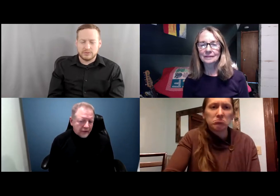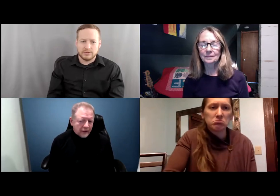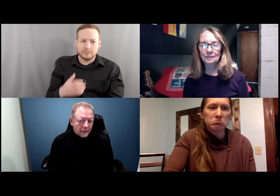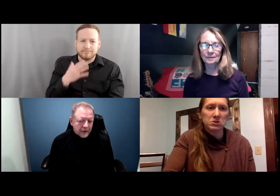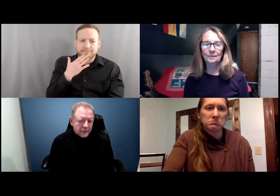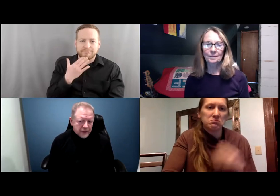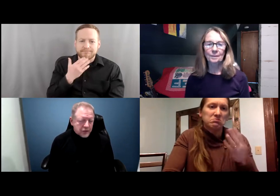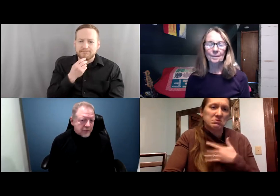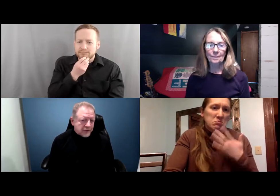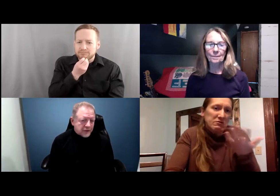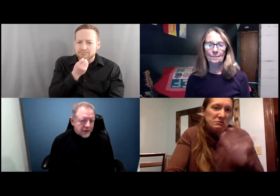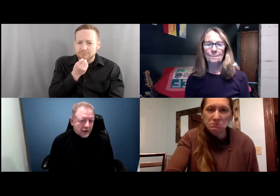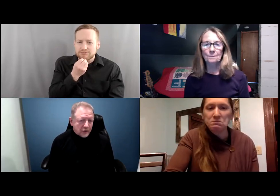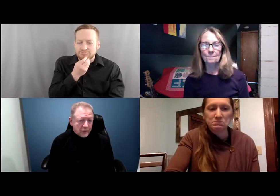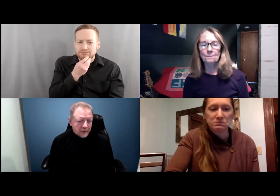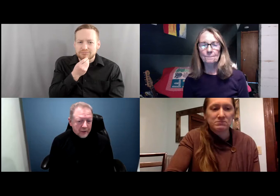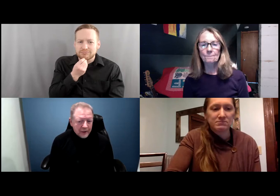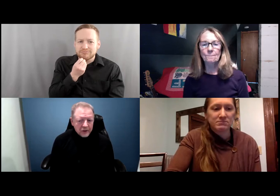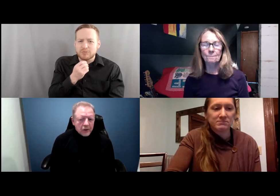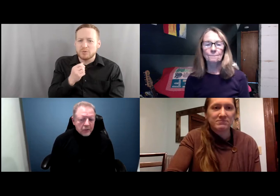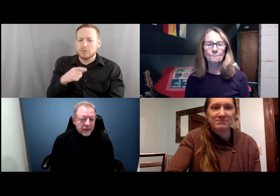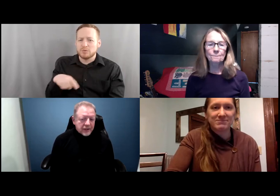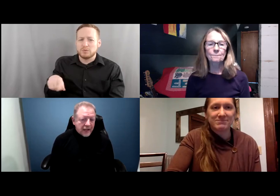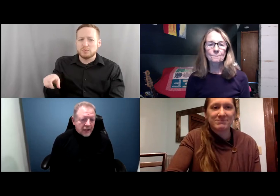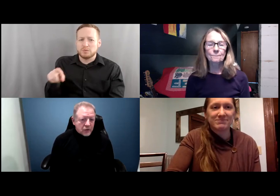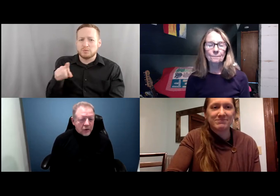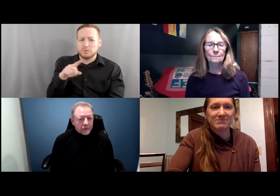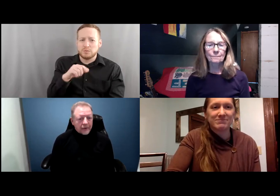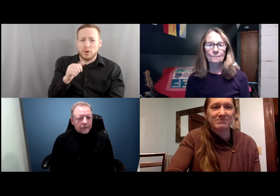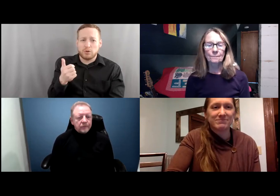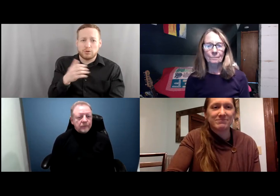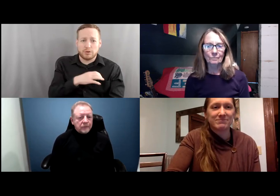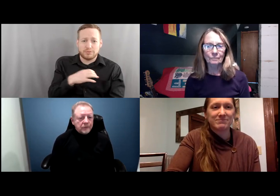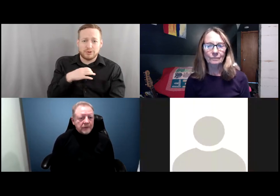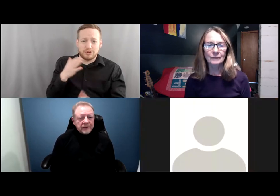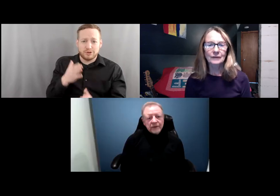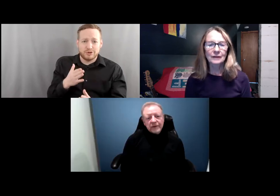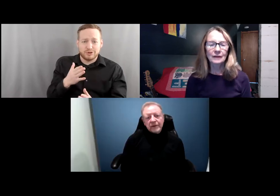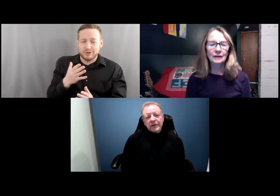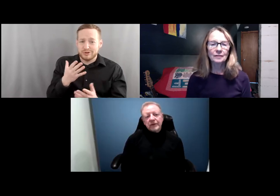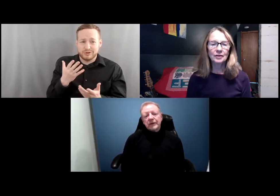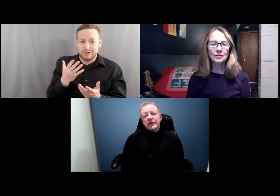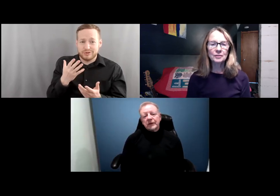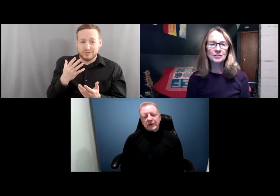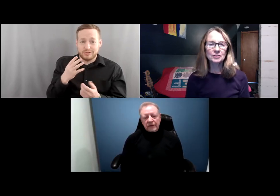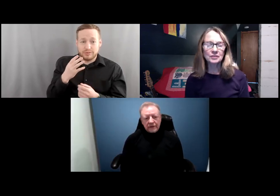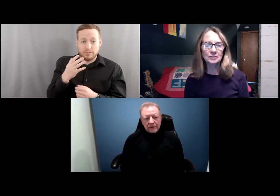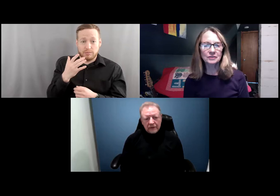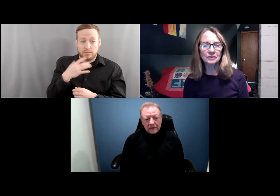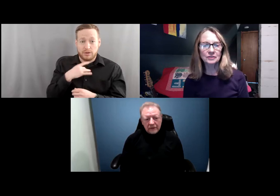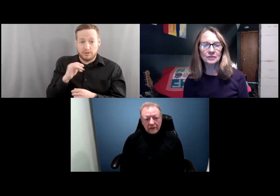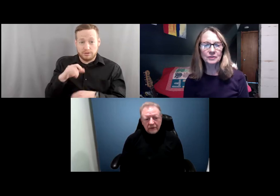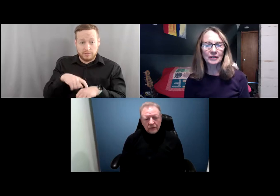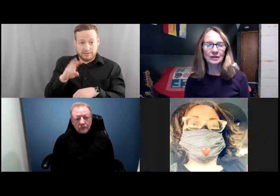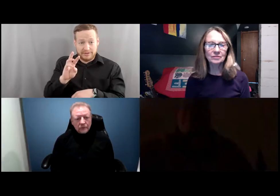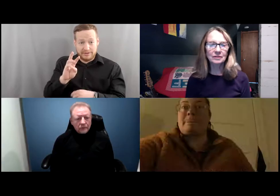can figure it out and make some adjustments if it's not agreeable to everybody else. But 6 to 8 does work for me. Other commissioners,